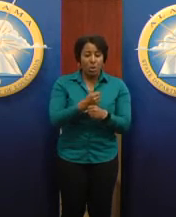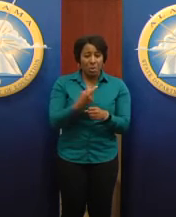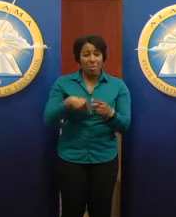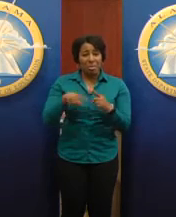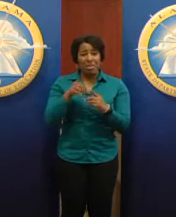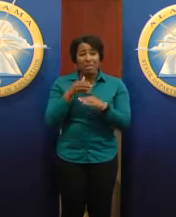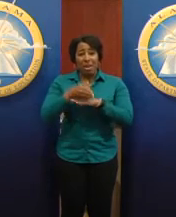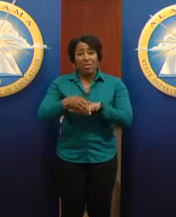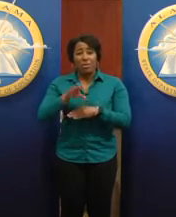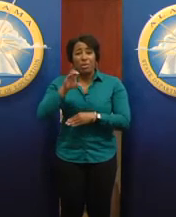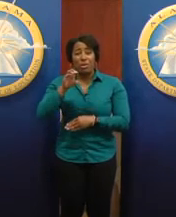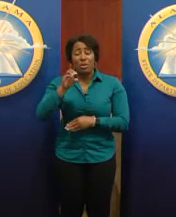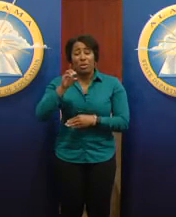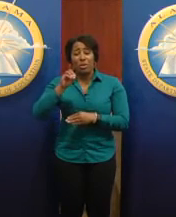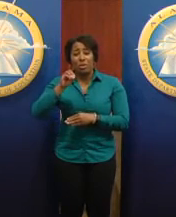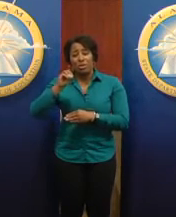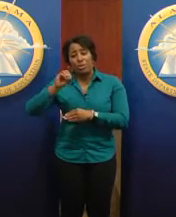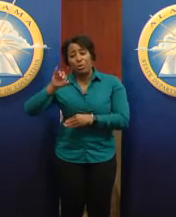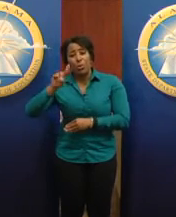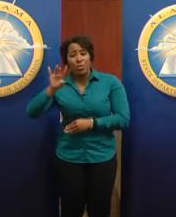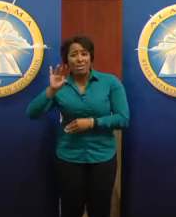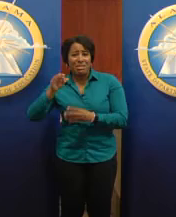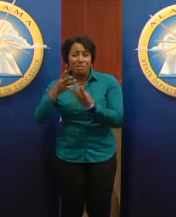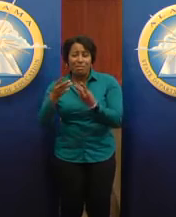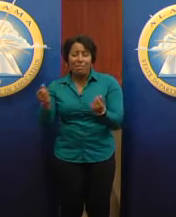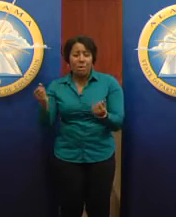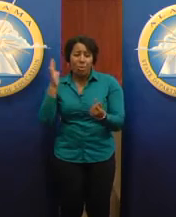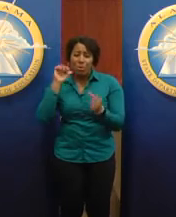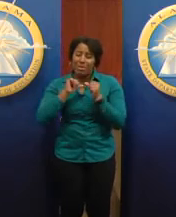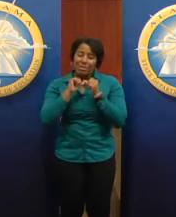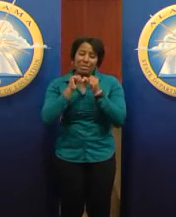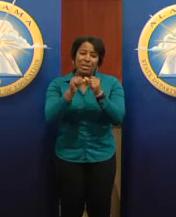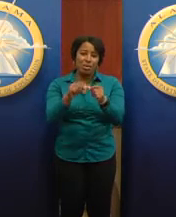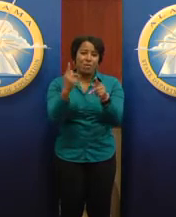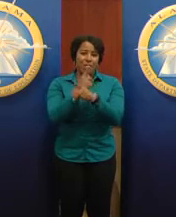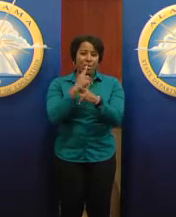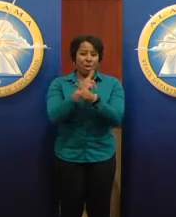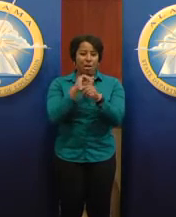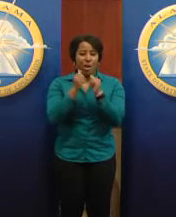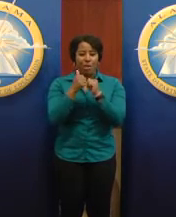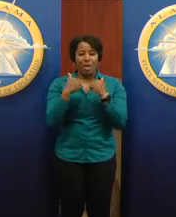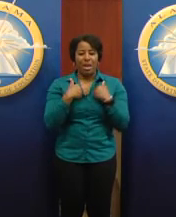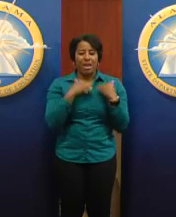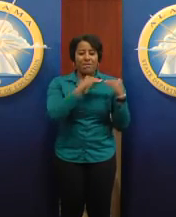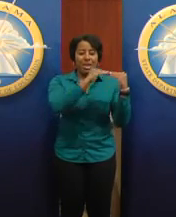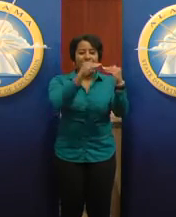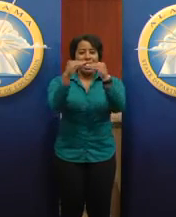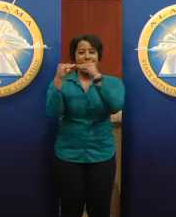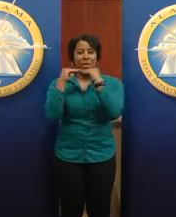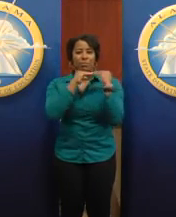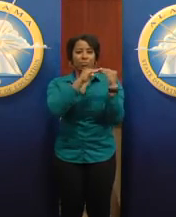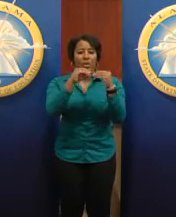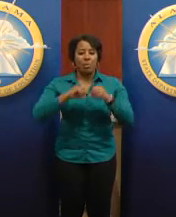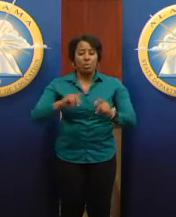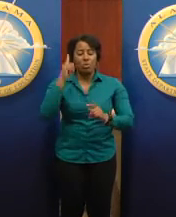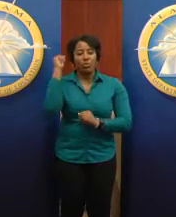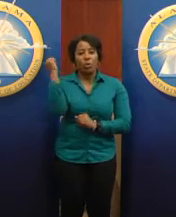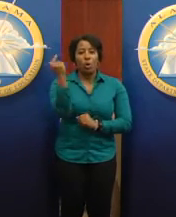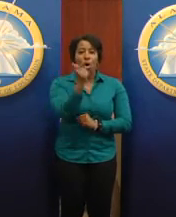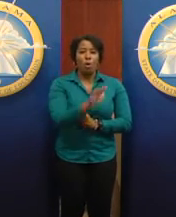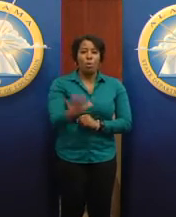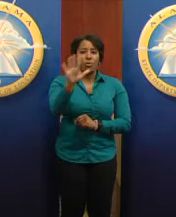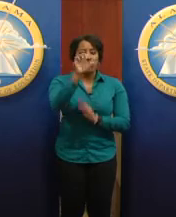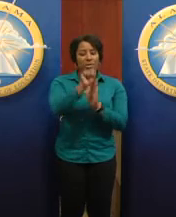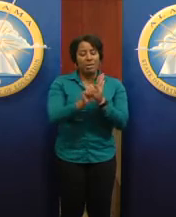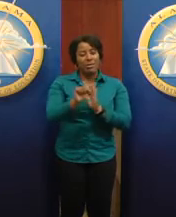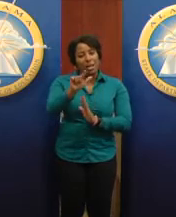gone, trying to close inequity gaps and make sure that we have equal opportunities or equitable opportunities for everyone across the